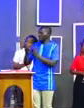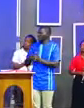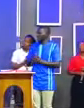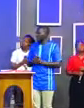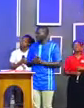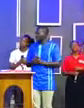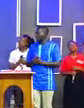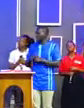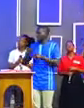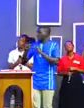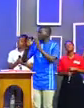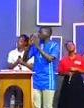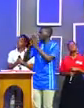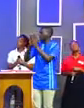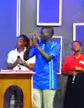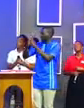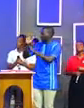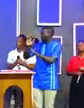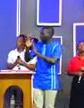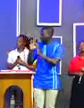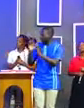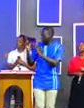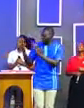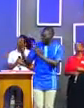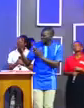tusabe Katonda ateeka olugo